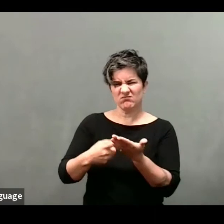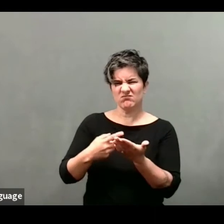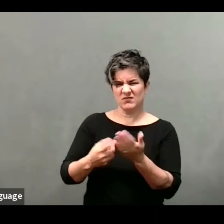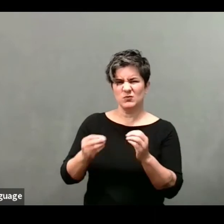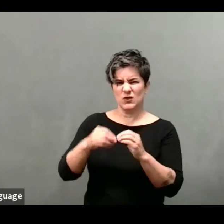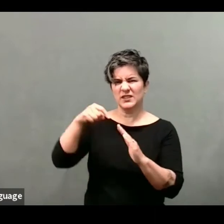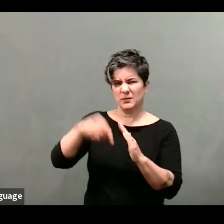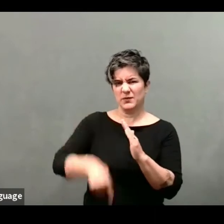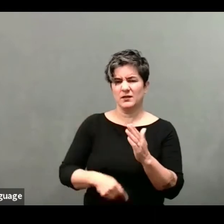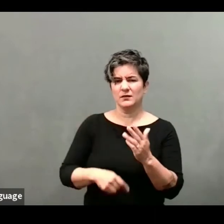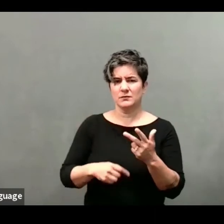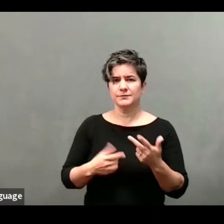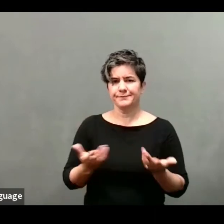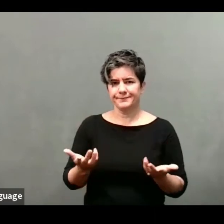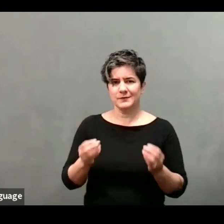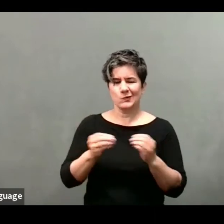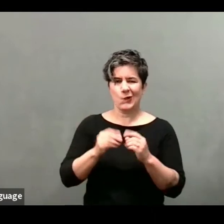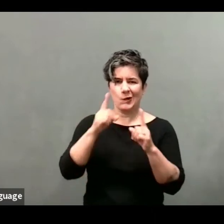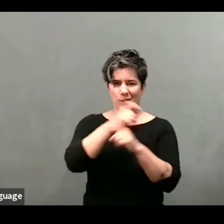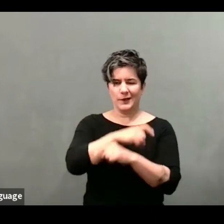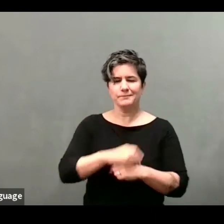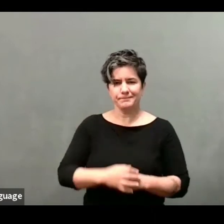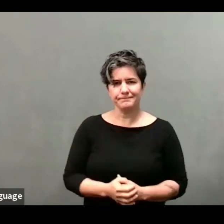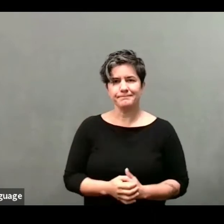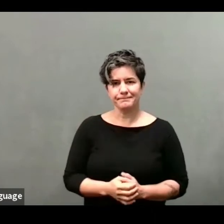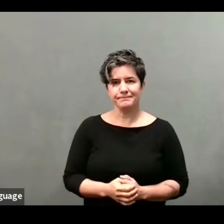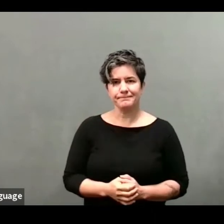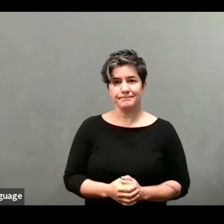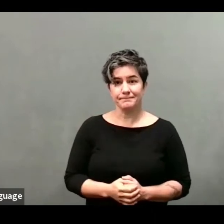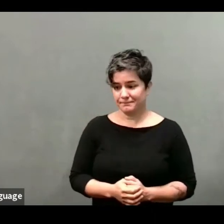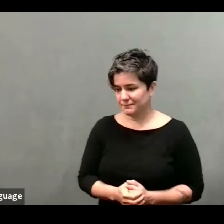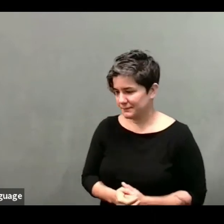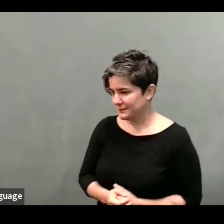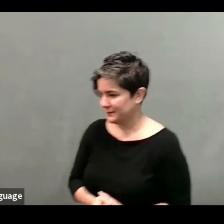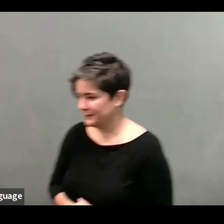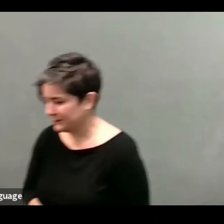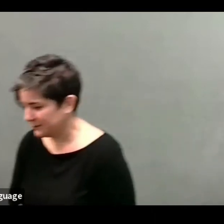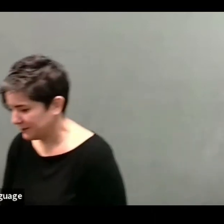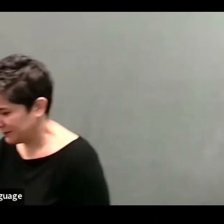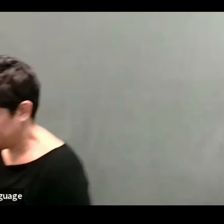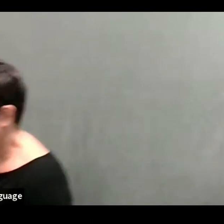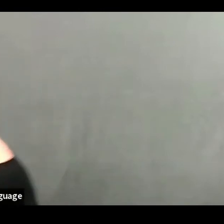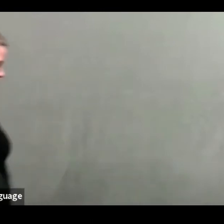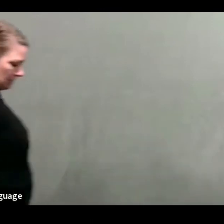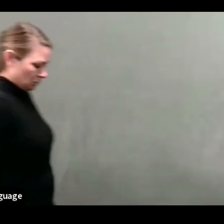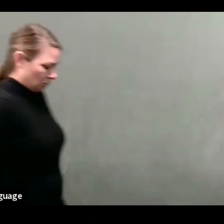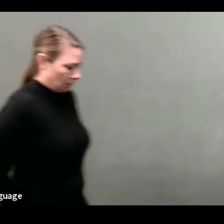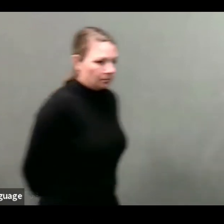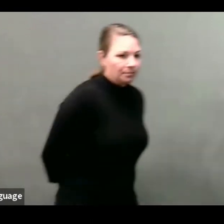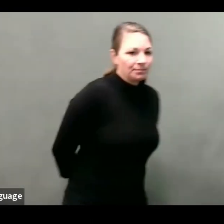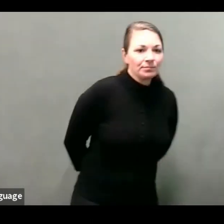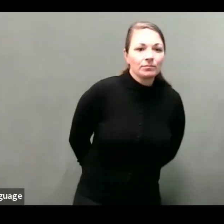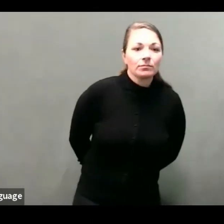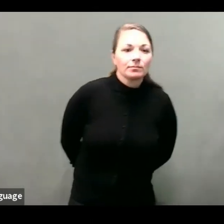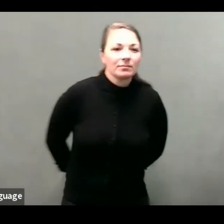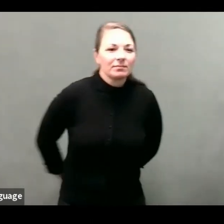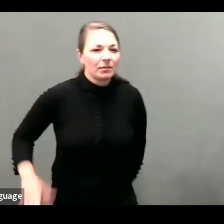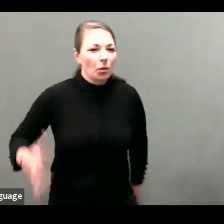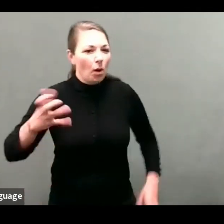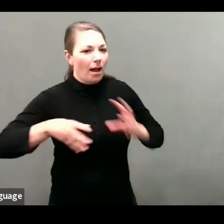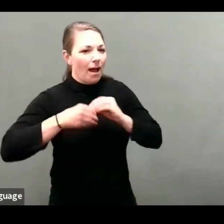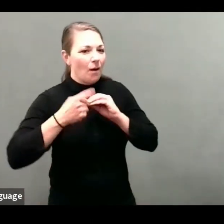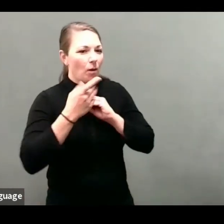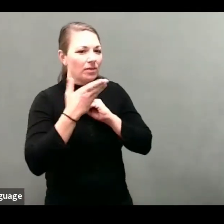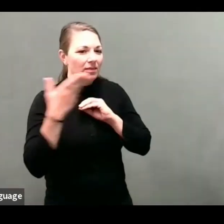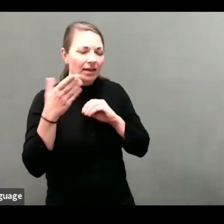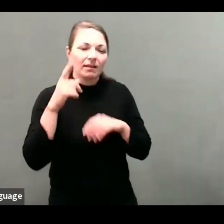with the SANE and the doctor. Maybe one thing that as advocates you can remember, because this is something that has overwhelmed